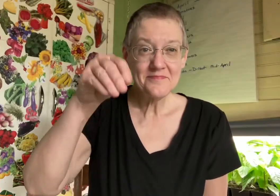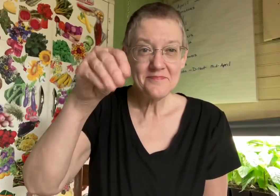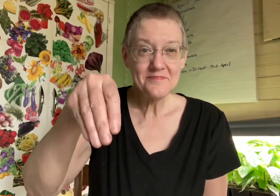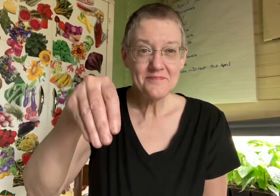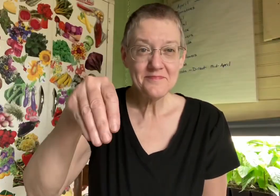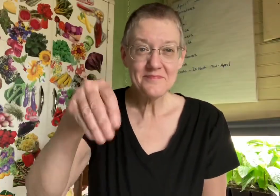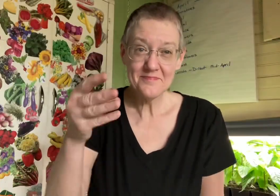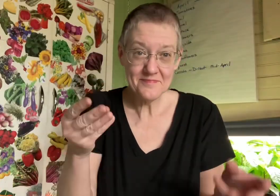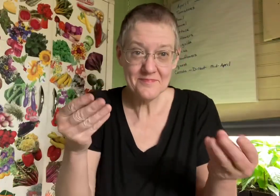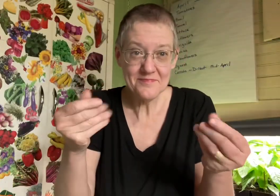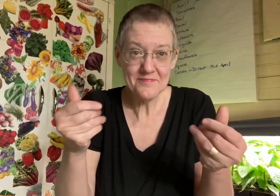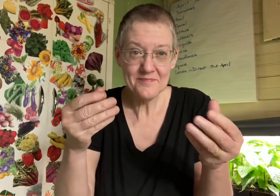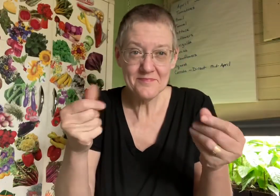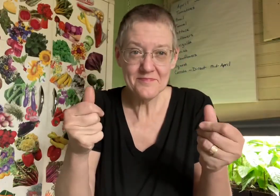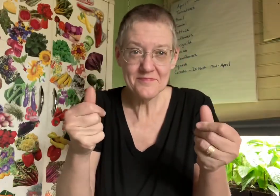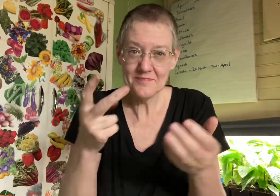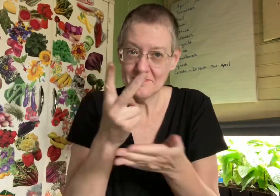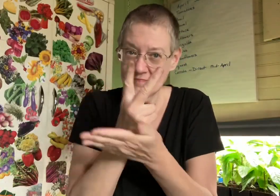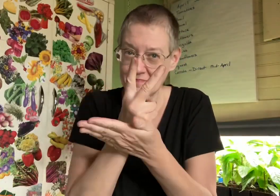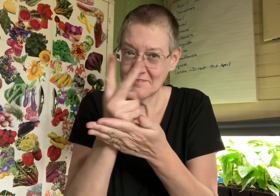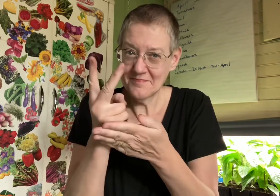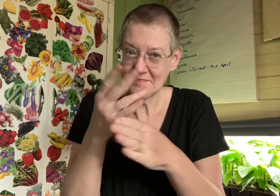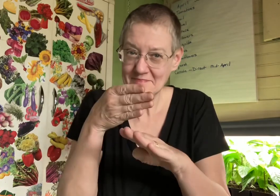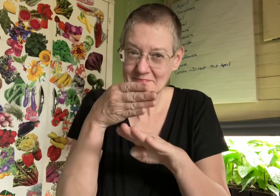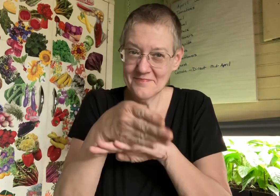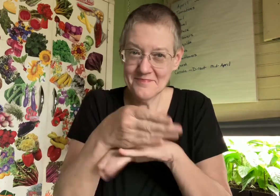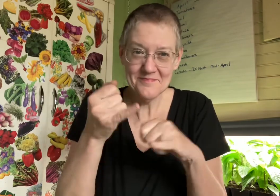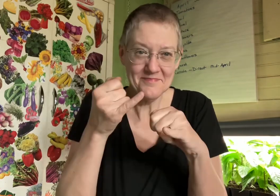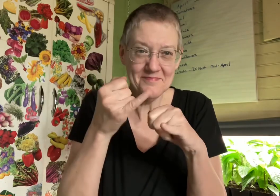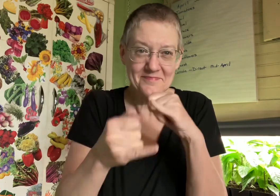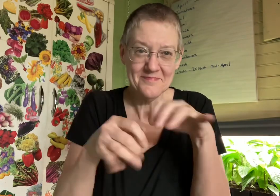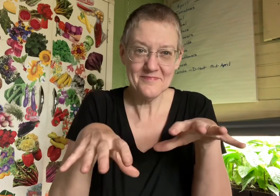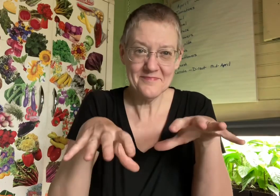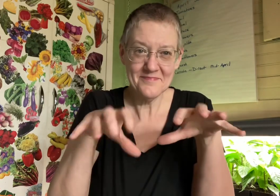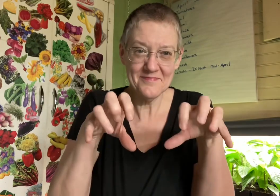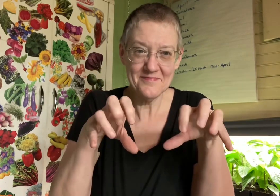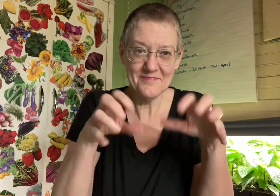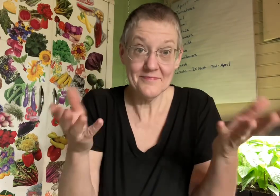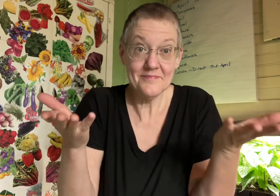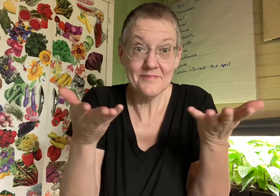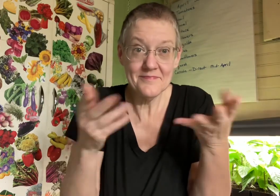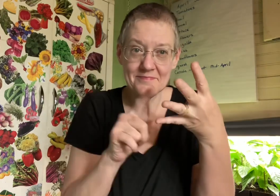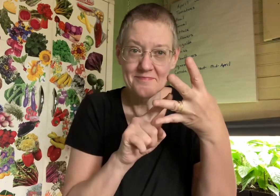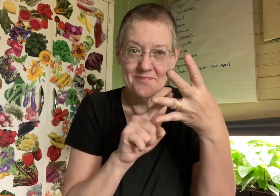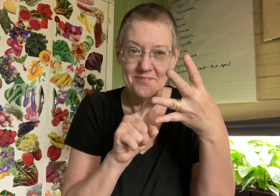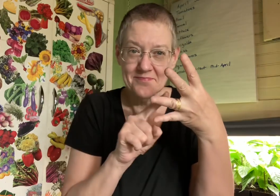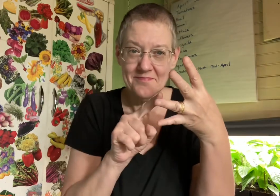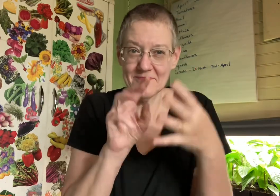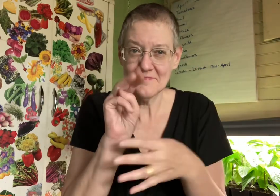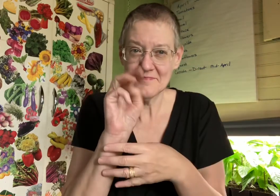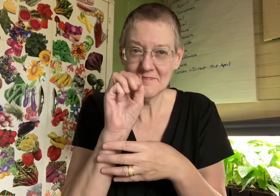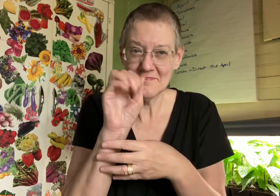And plant them into the ground 2 weeks after the last frost. Here, that's